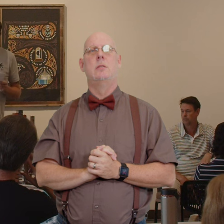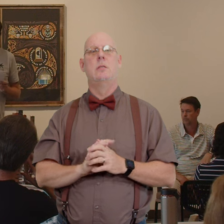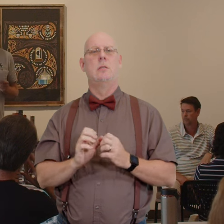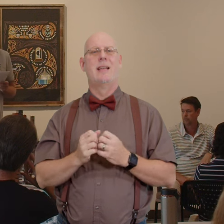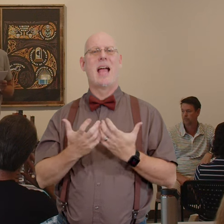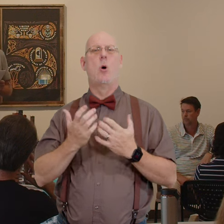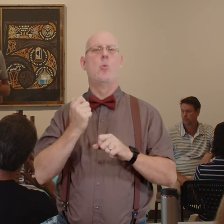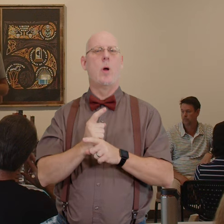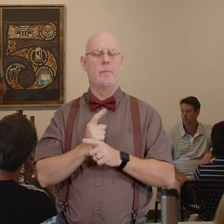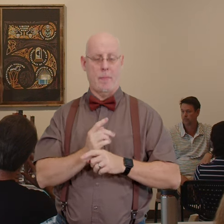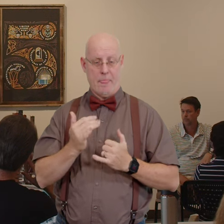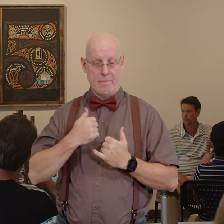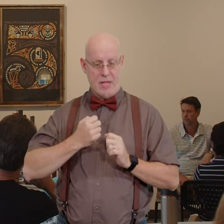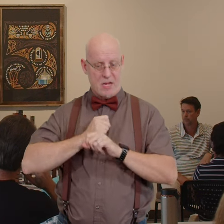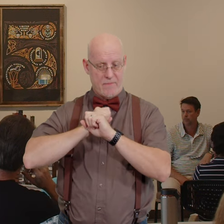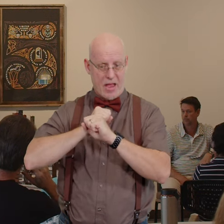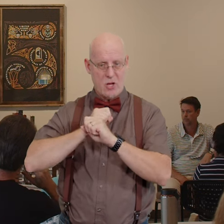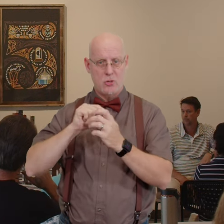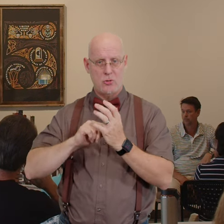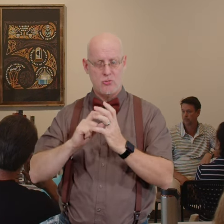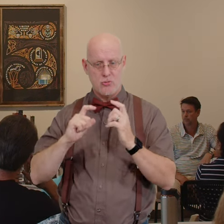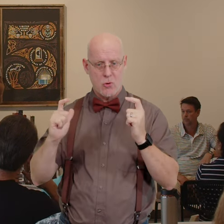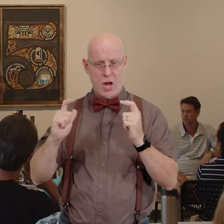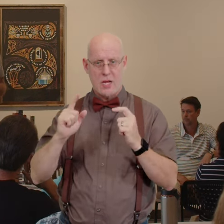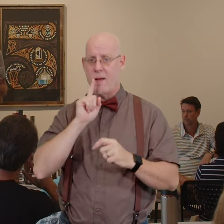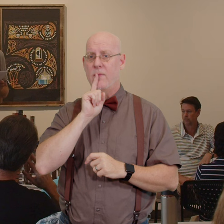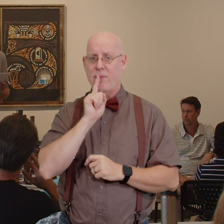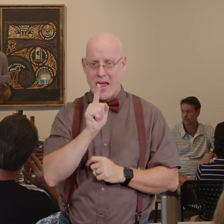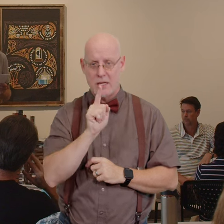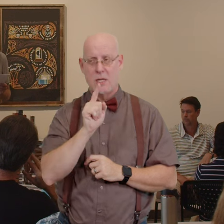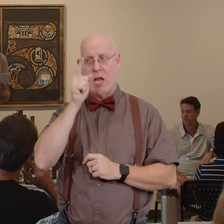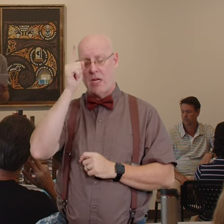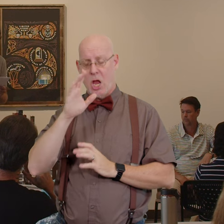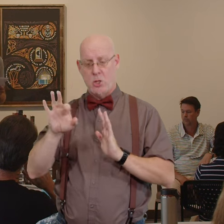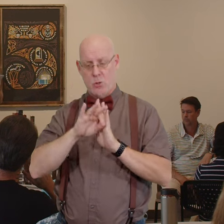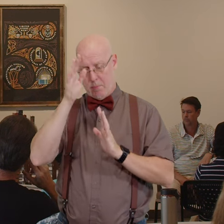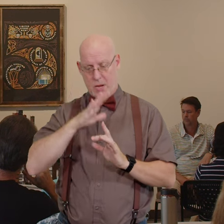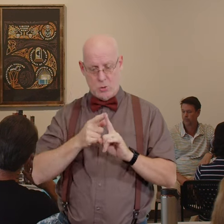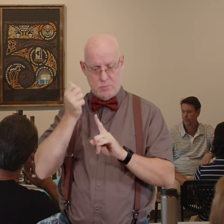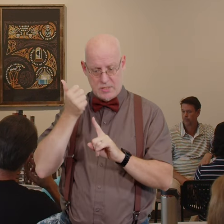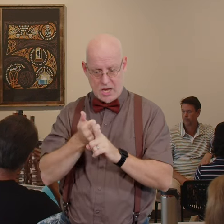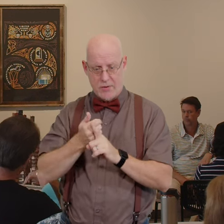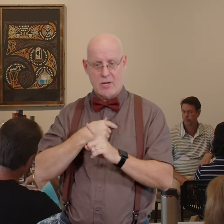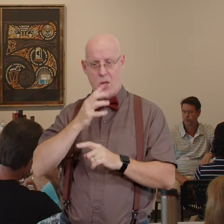its rightness. Now I shall defend this great fact that God has chosen men to himself, and I shall disregard